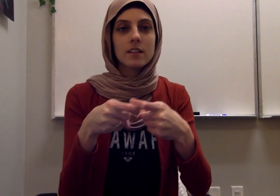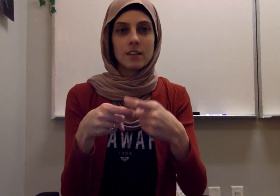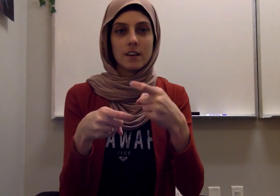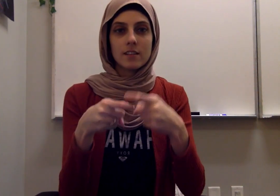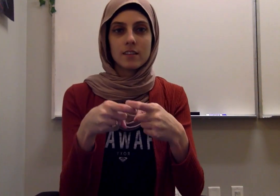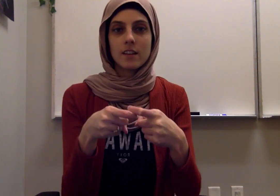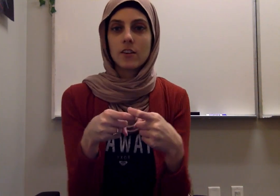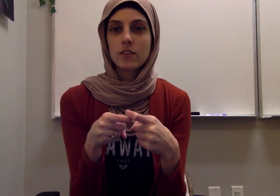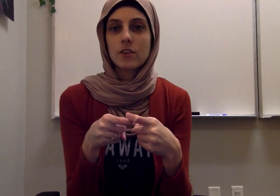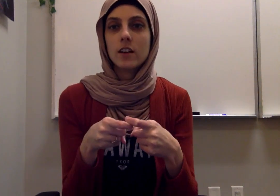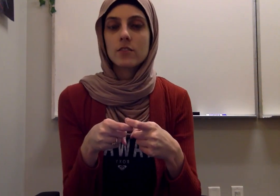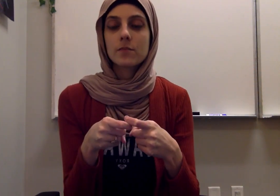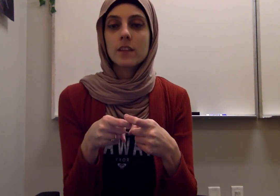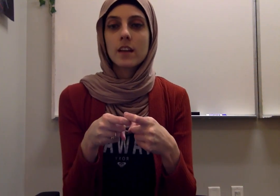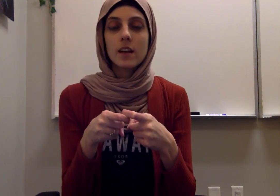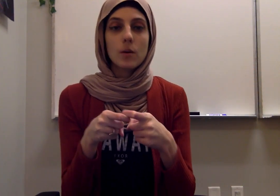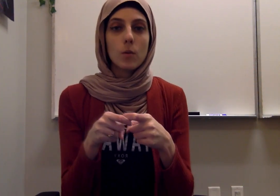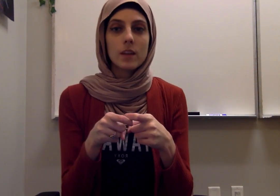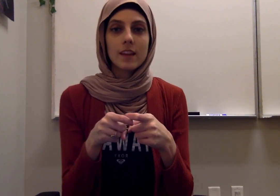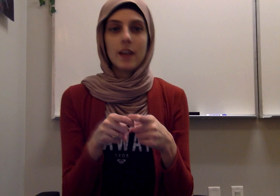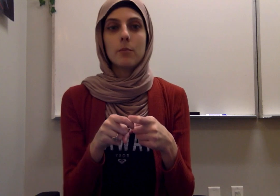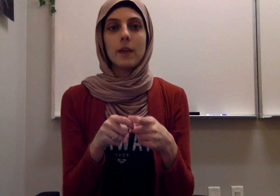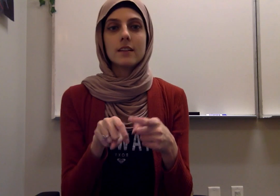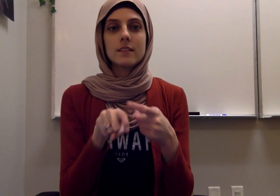Okay, sitting crisscross. One leg bent.